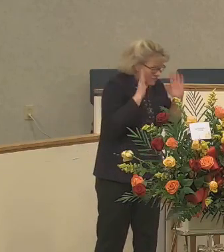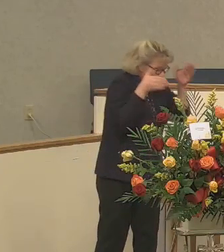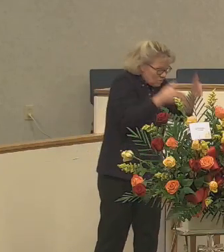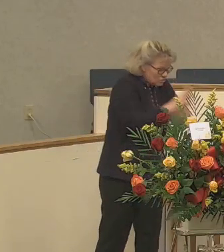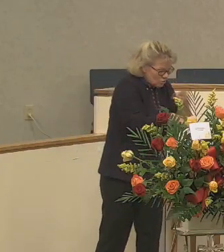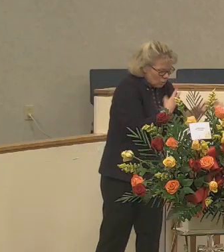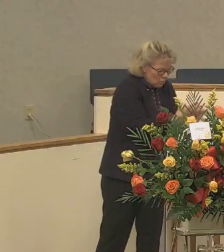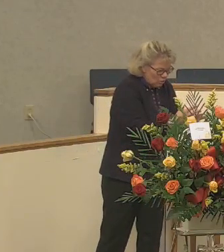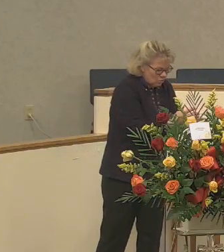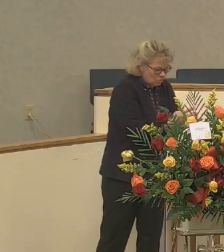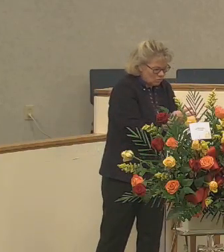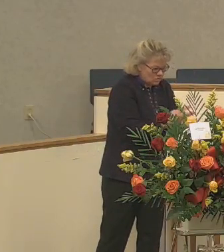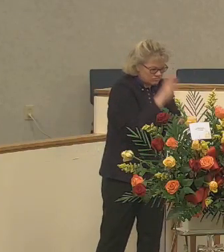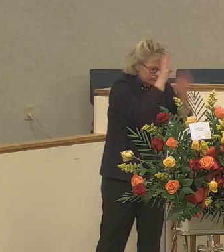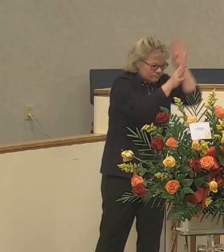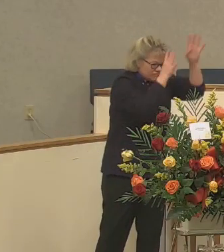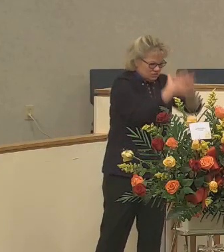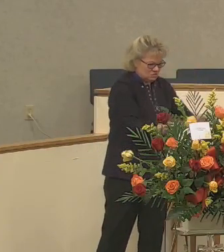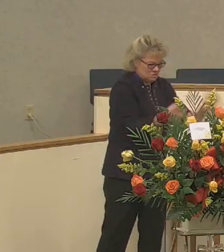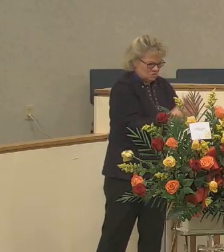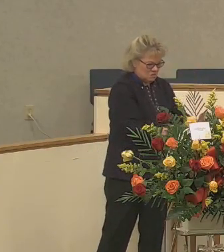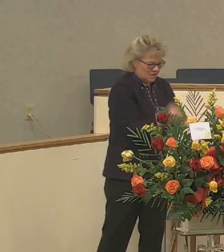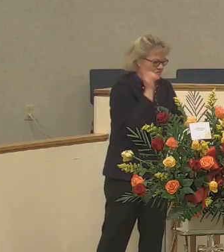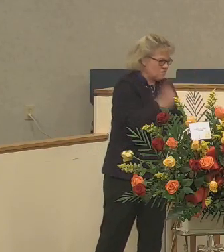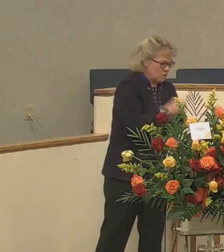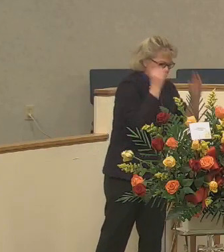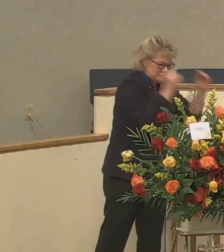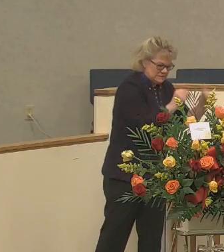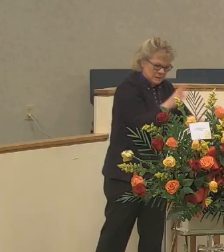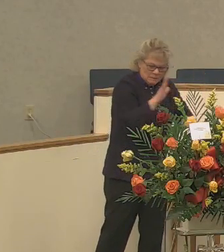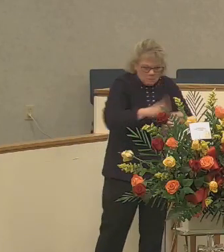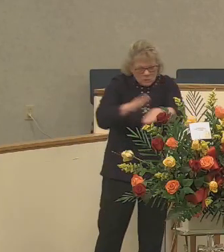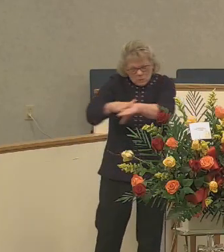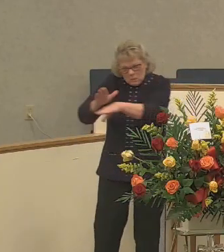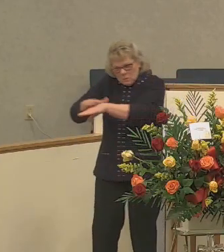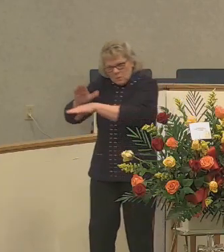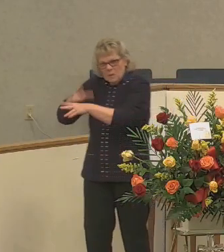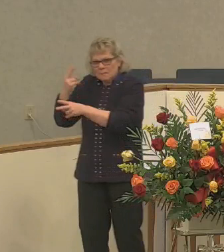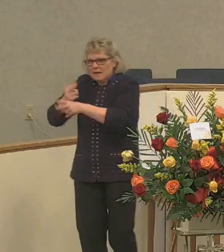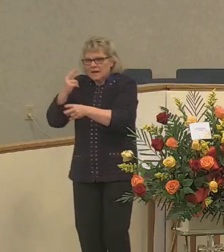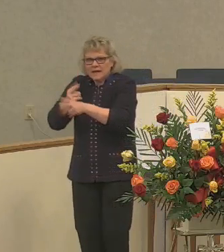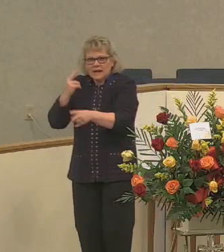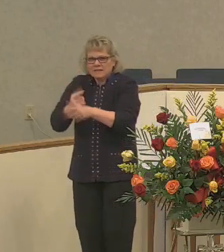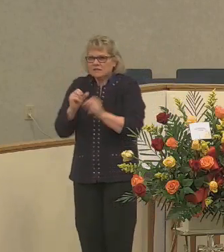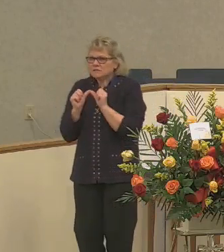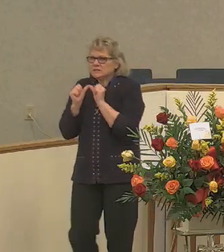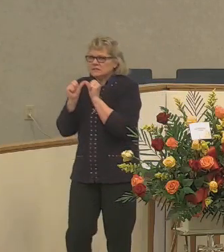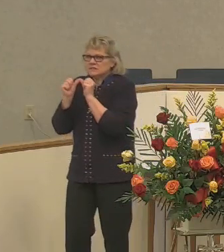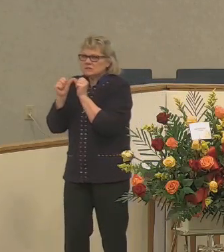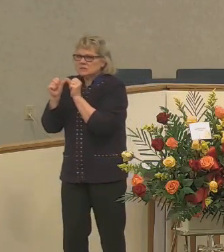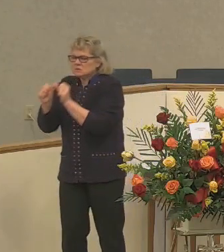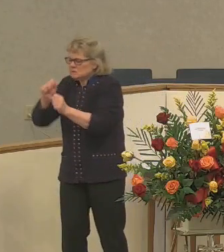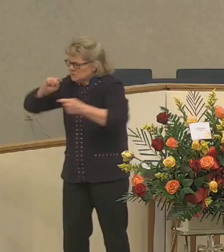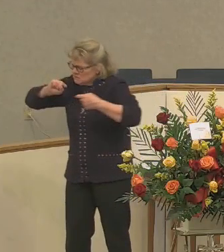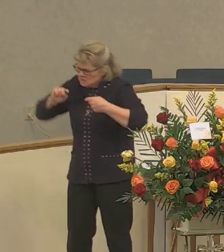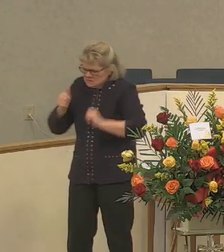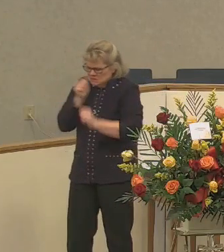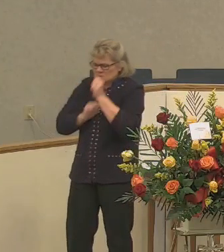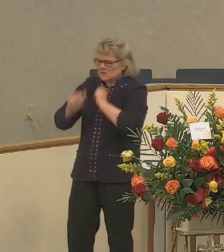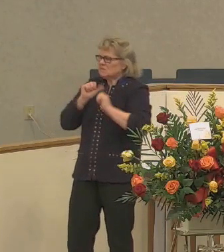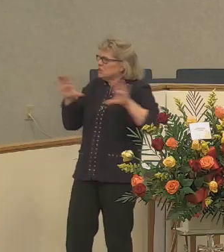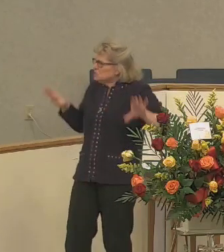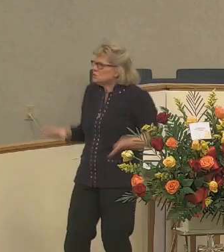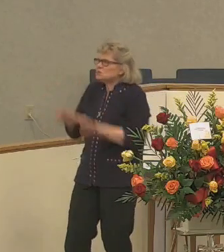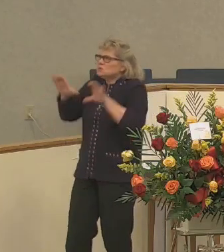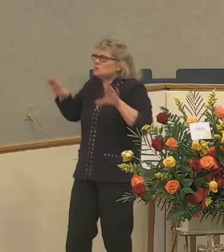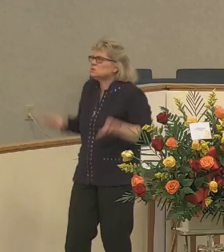turned unto fables. But watch thou in all things, endure the afflictions, do the